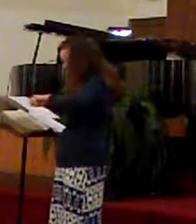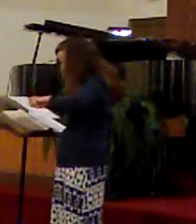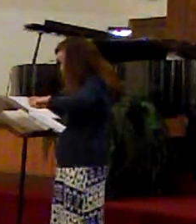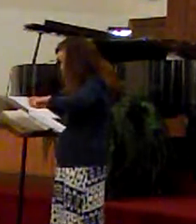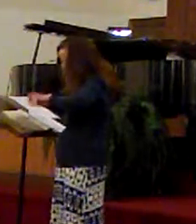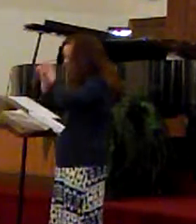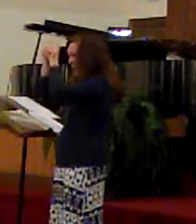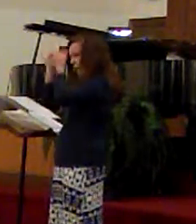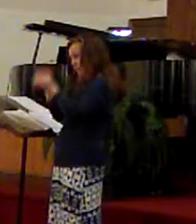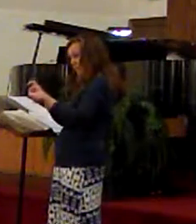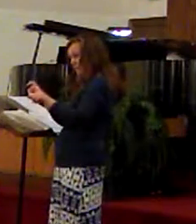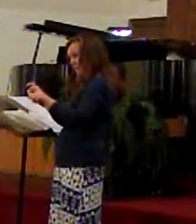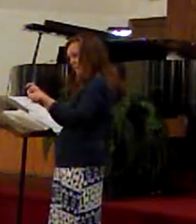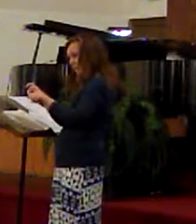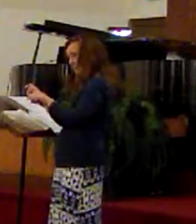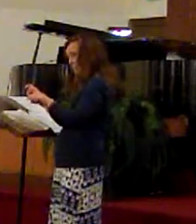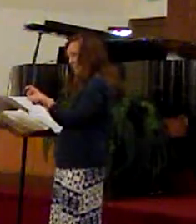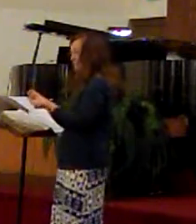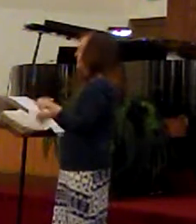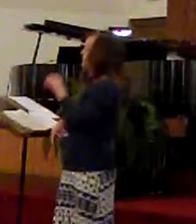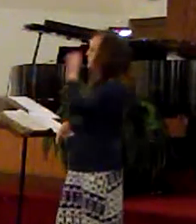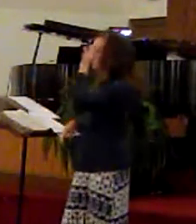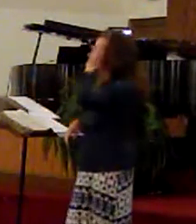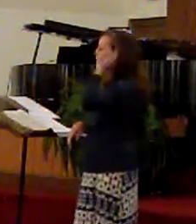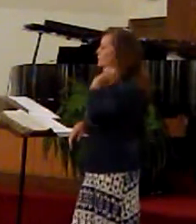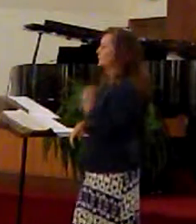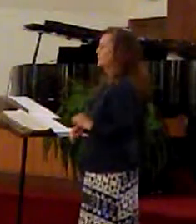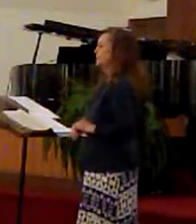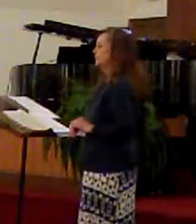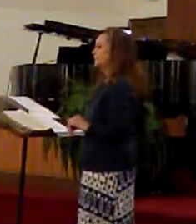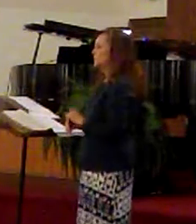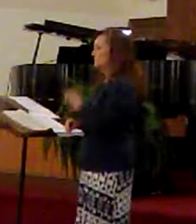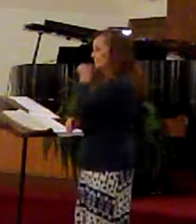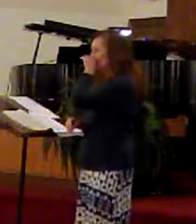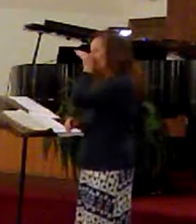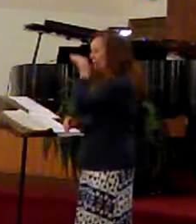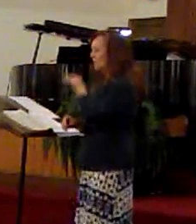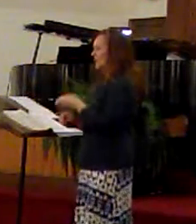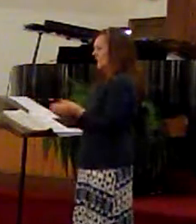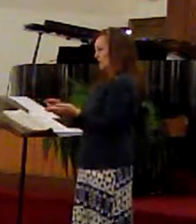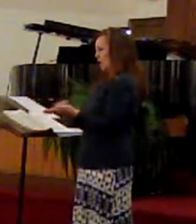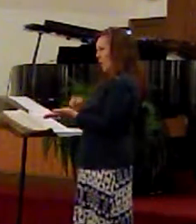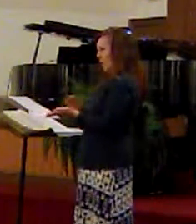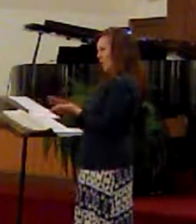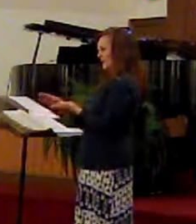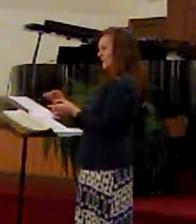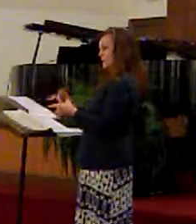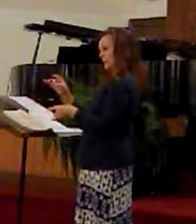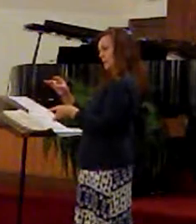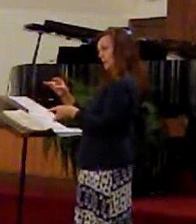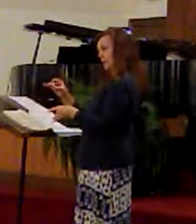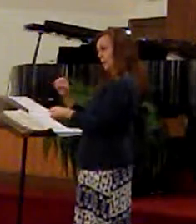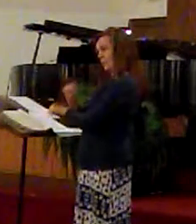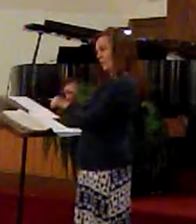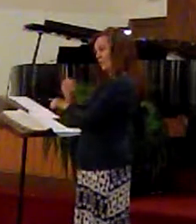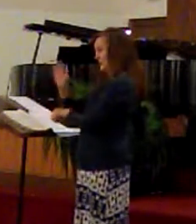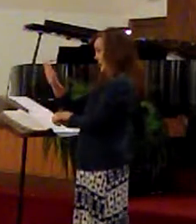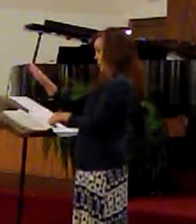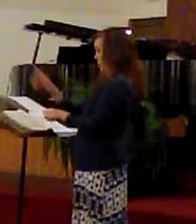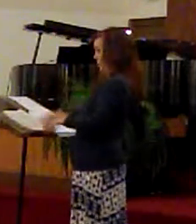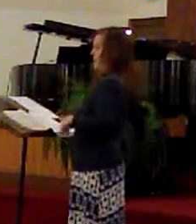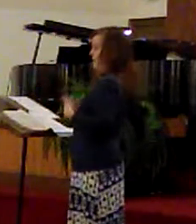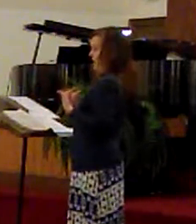I began reading, I read it throughout the day. Can I tell you it's neat how the Holy Spirit sometimes works? There's